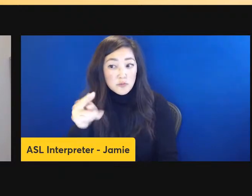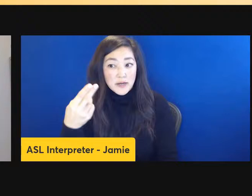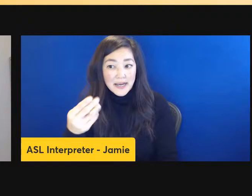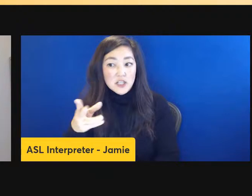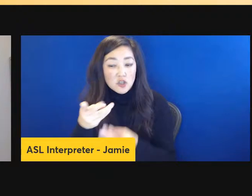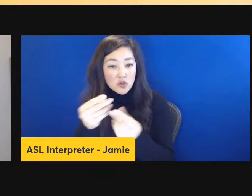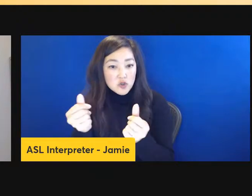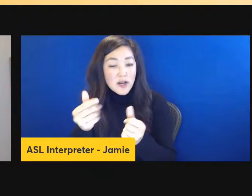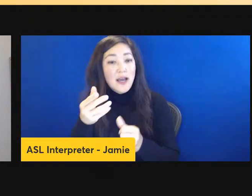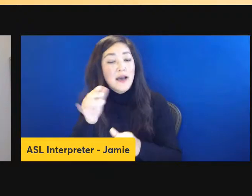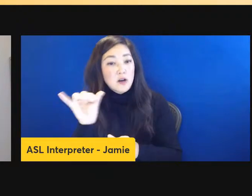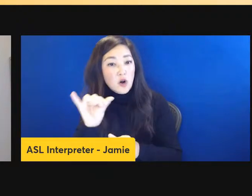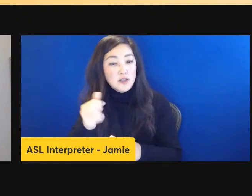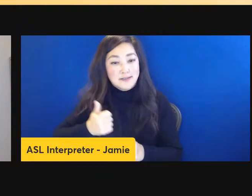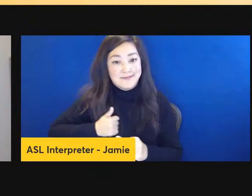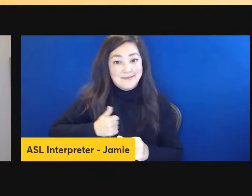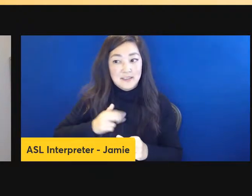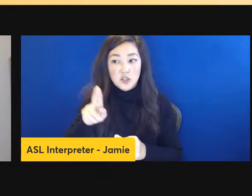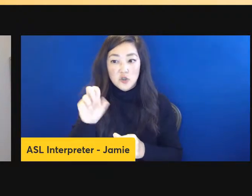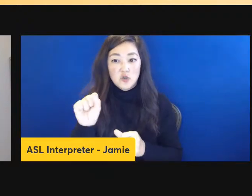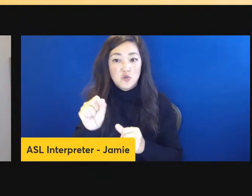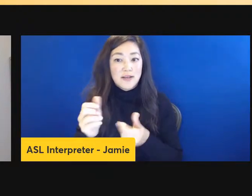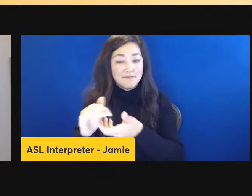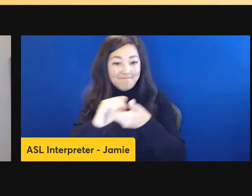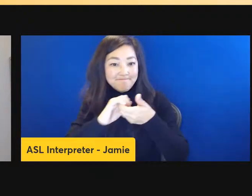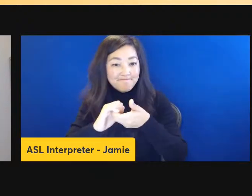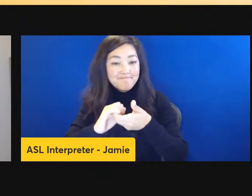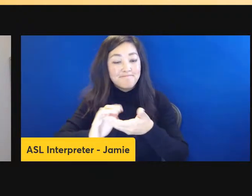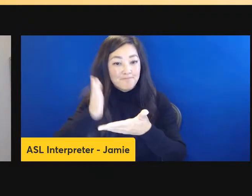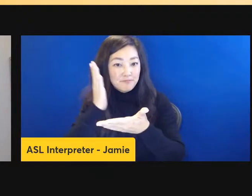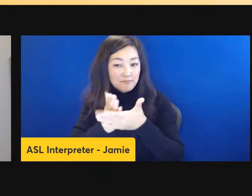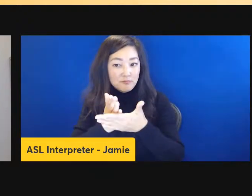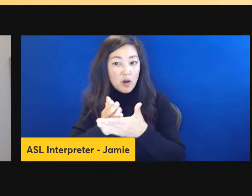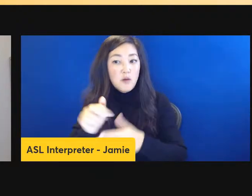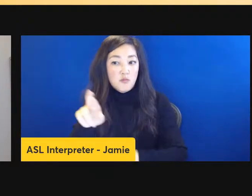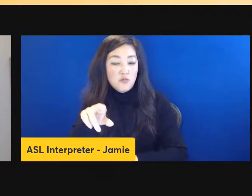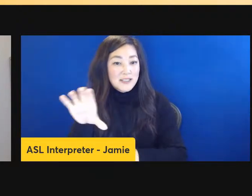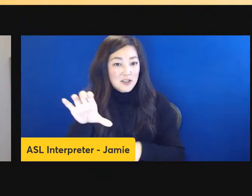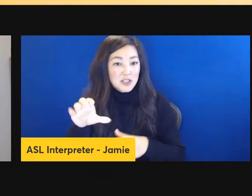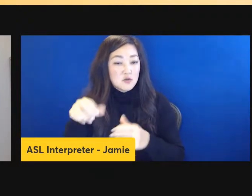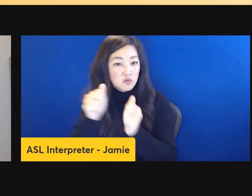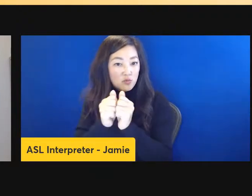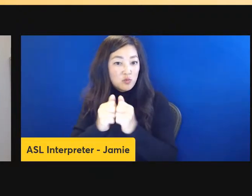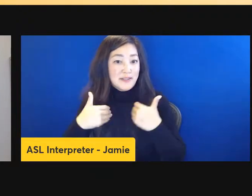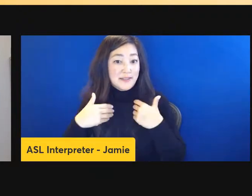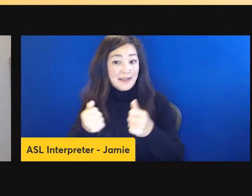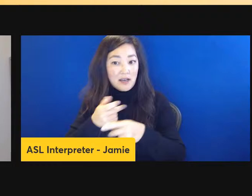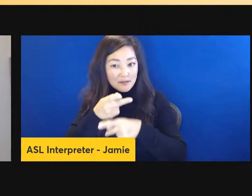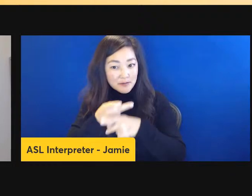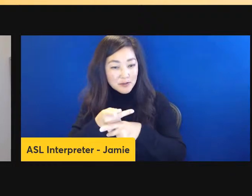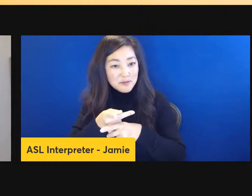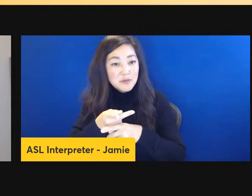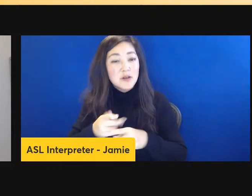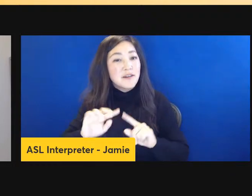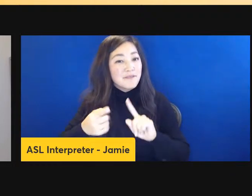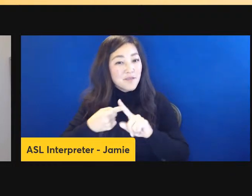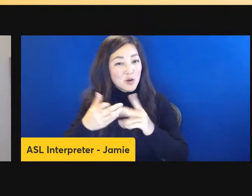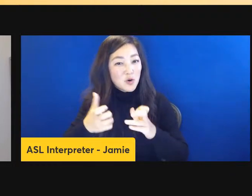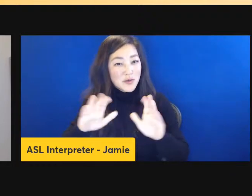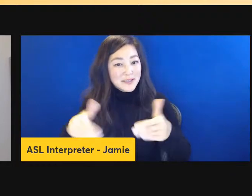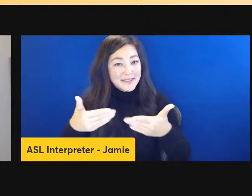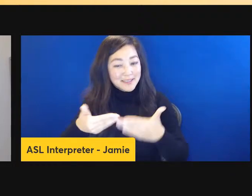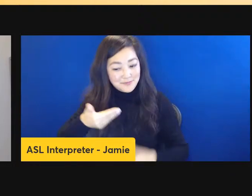End Race Correction in Healthcare. Before we get too far into today's session, I want to introduce myself